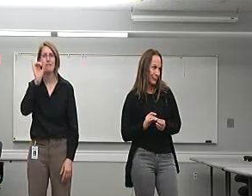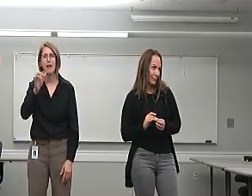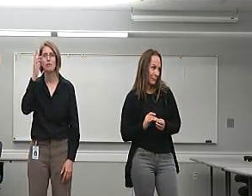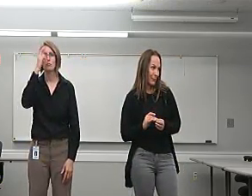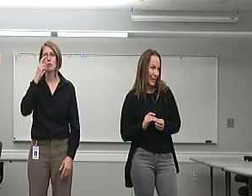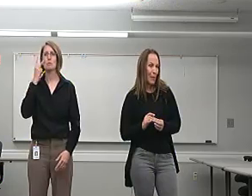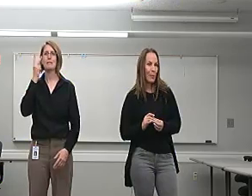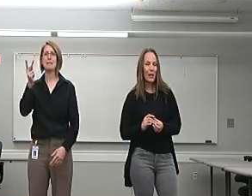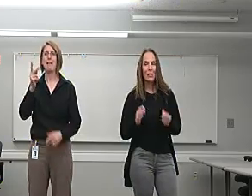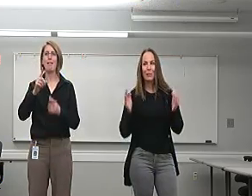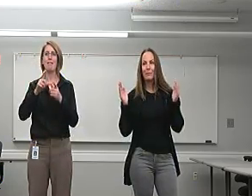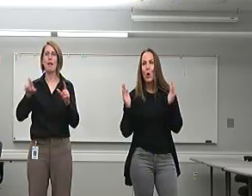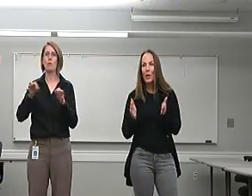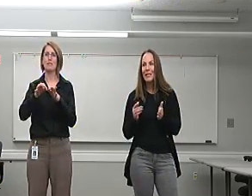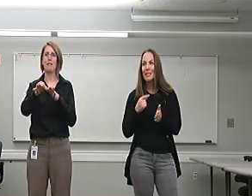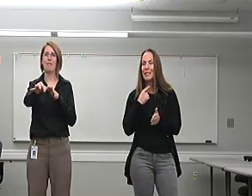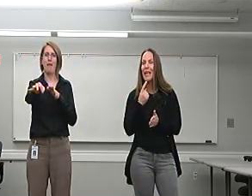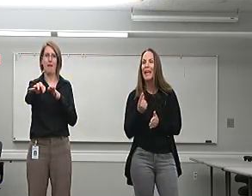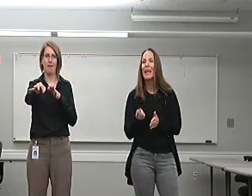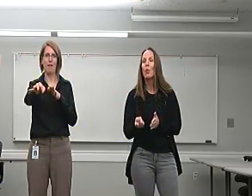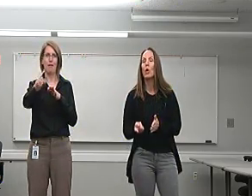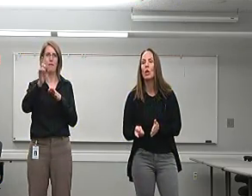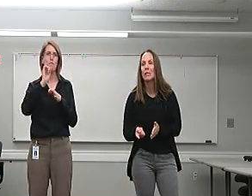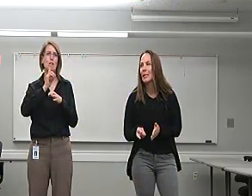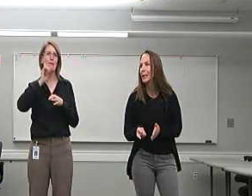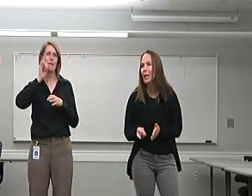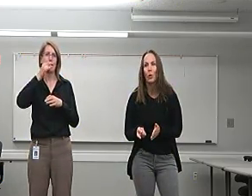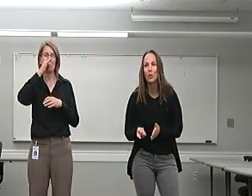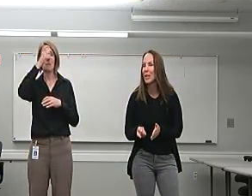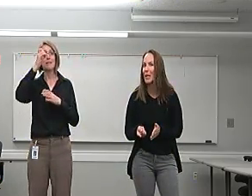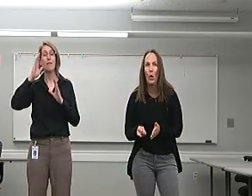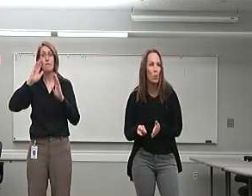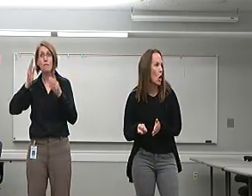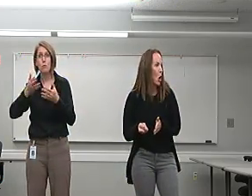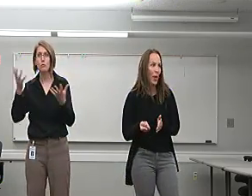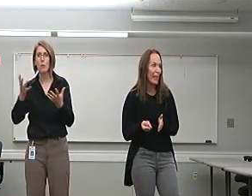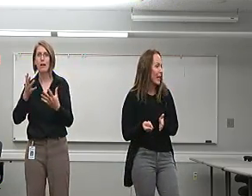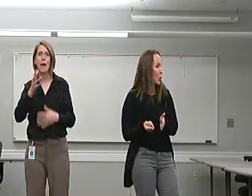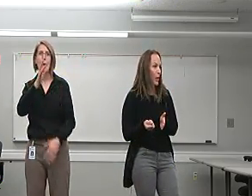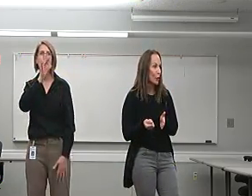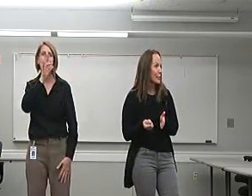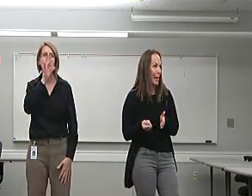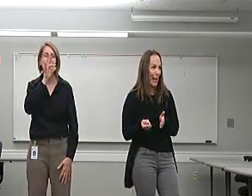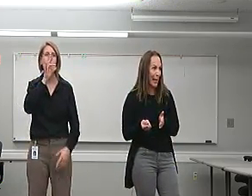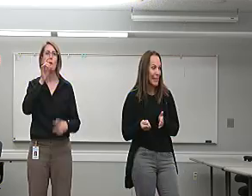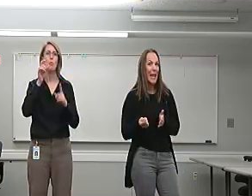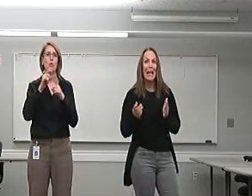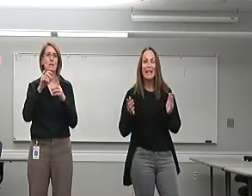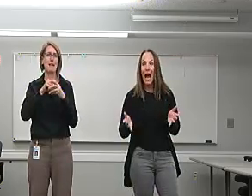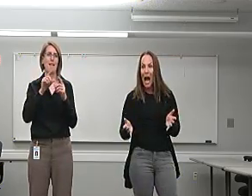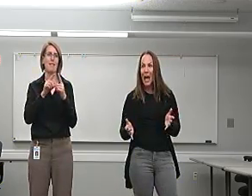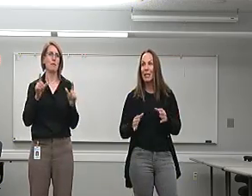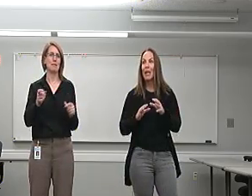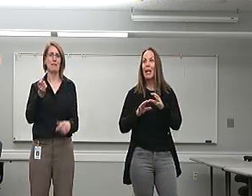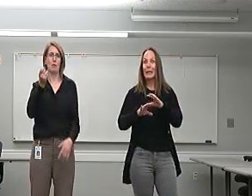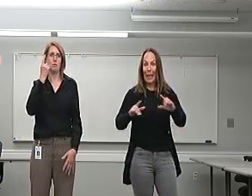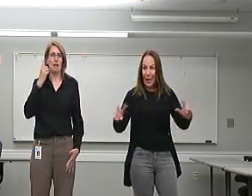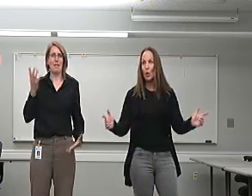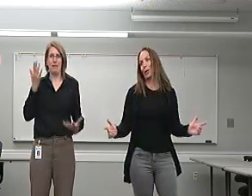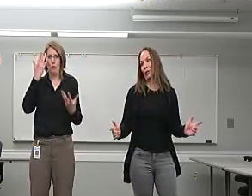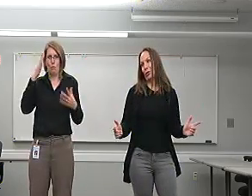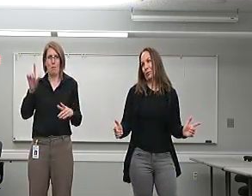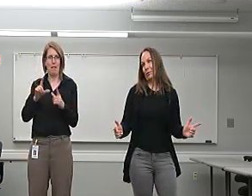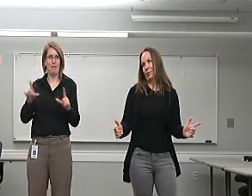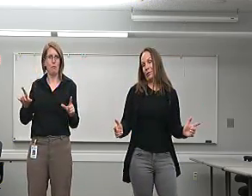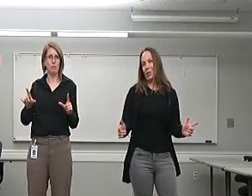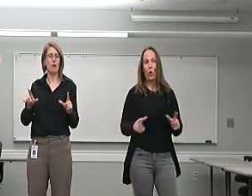Because the focus is saying words in a language they don't know and they don't understand, not language. So